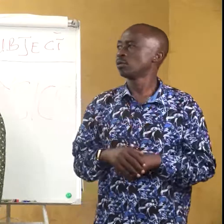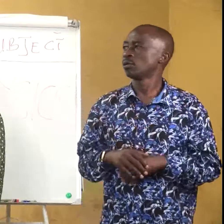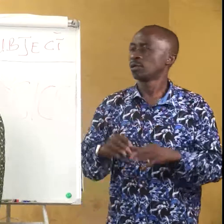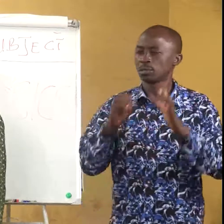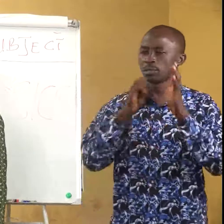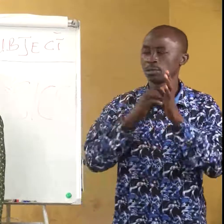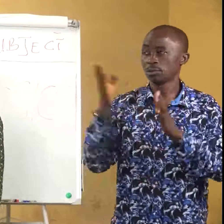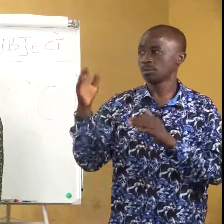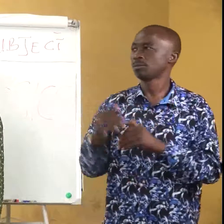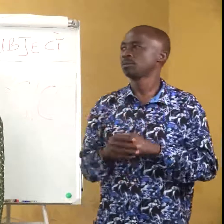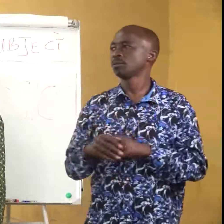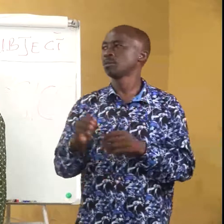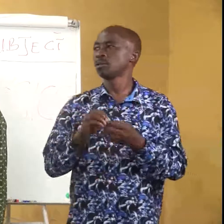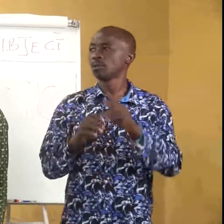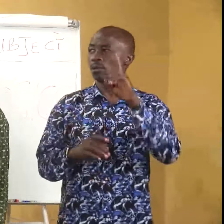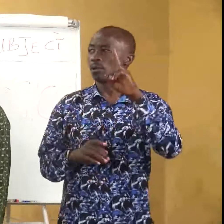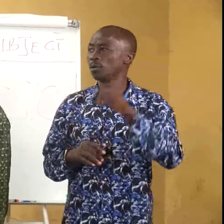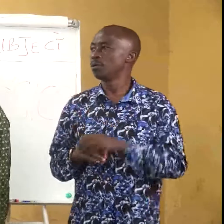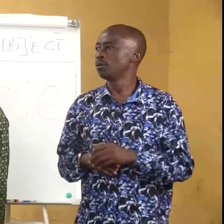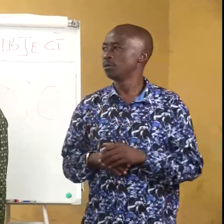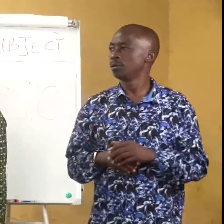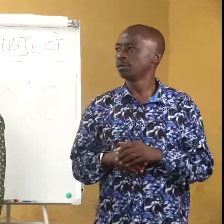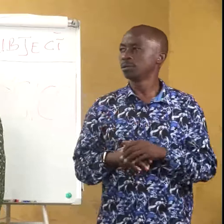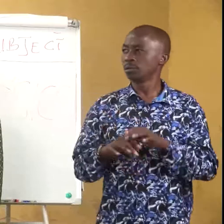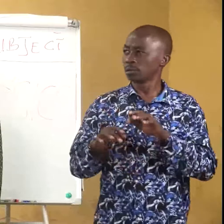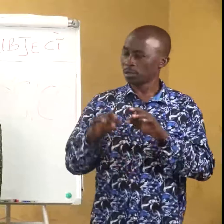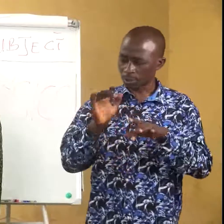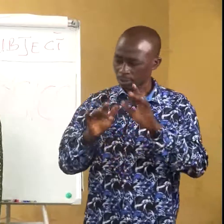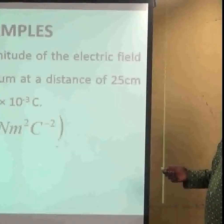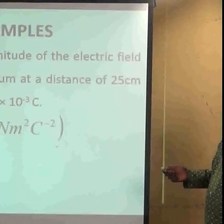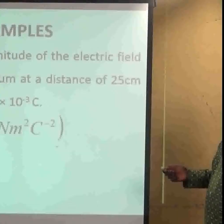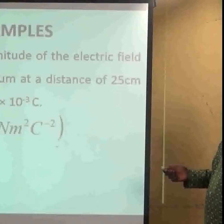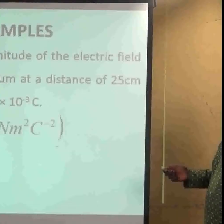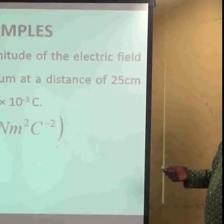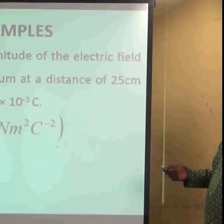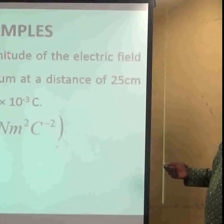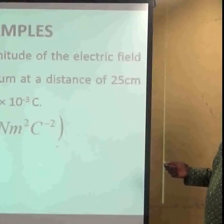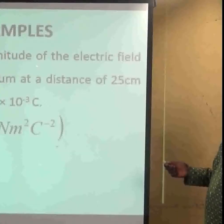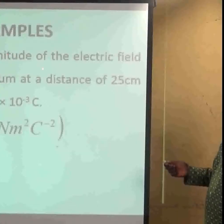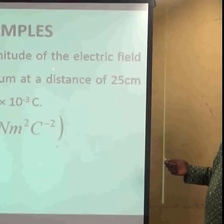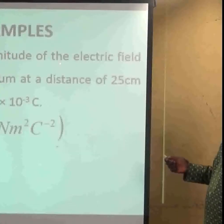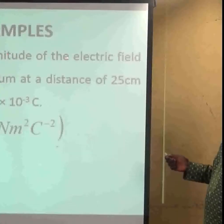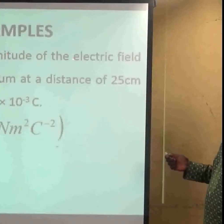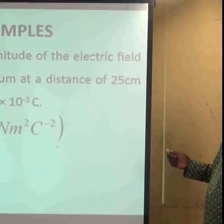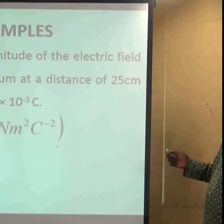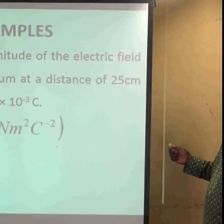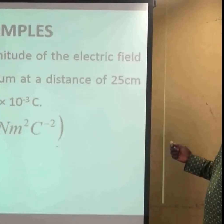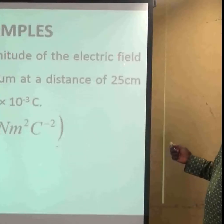Examples. Number 1, it says, calculate the magnitude of the electric